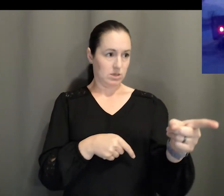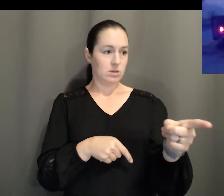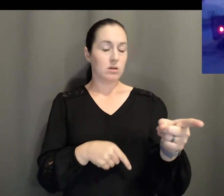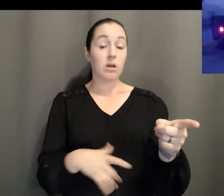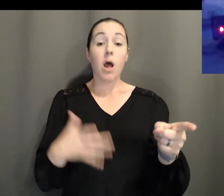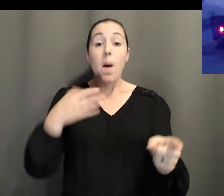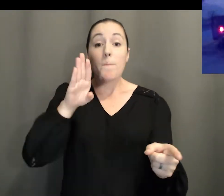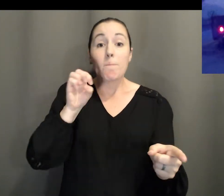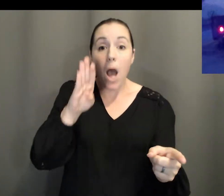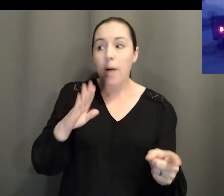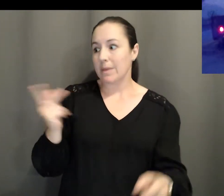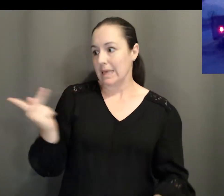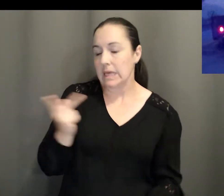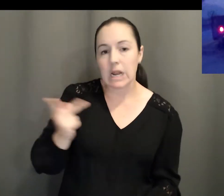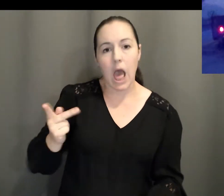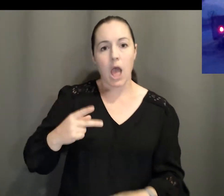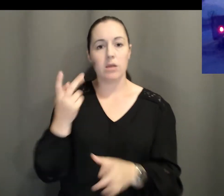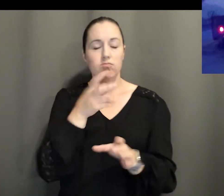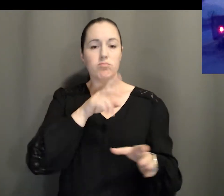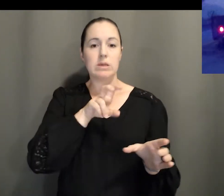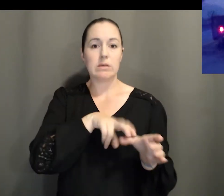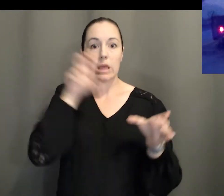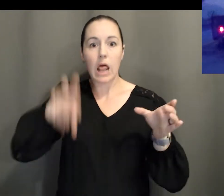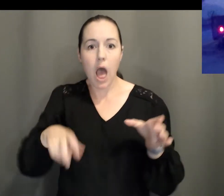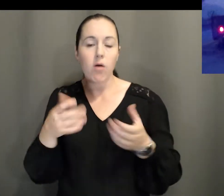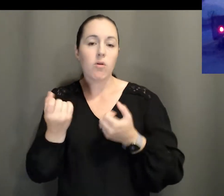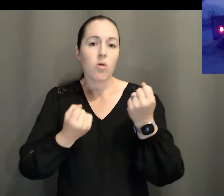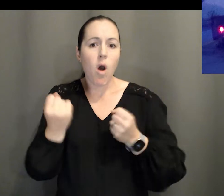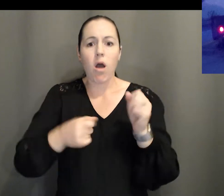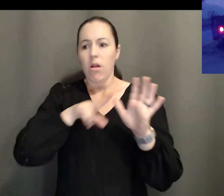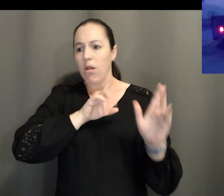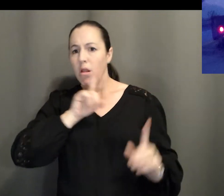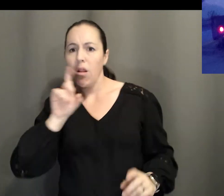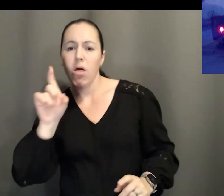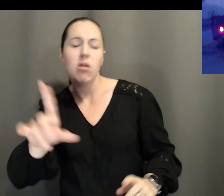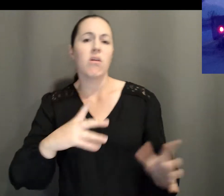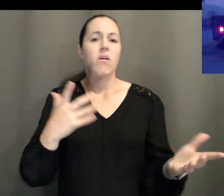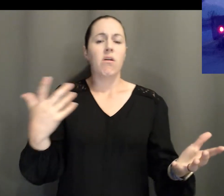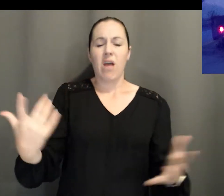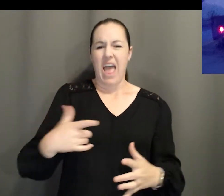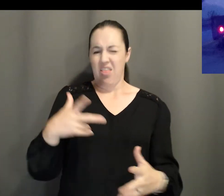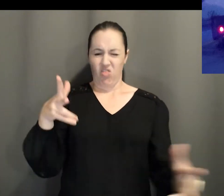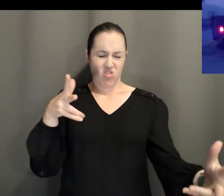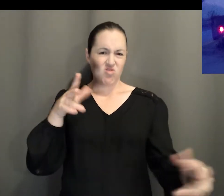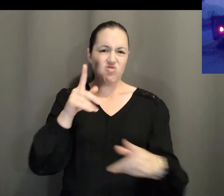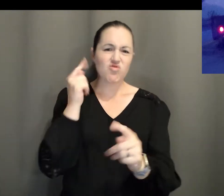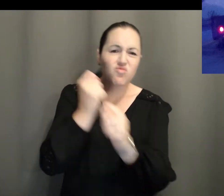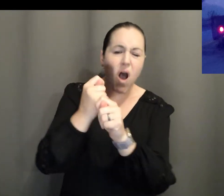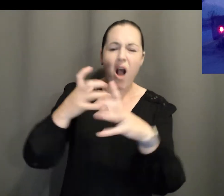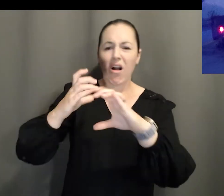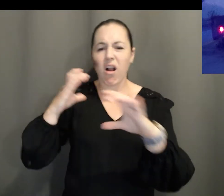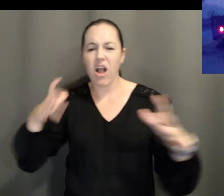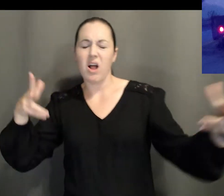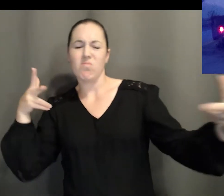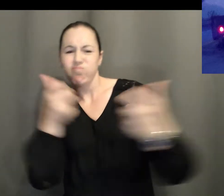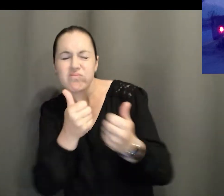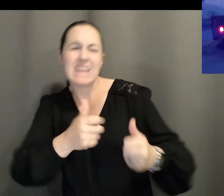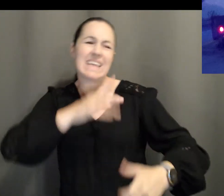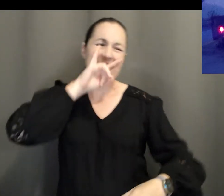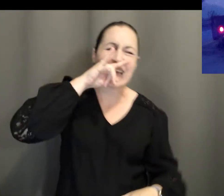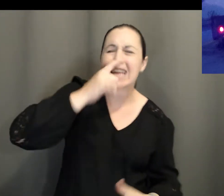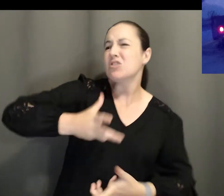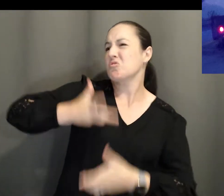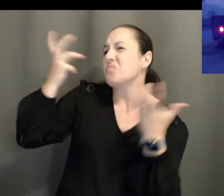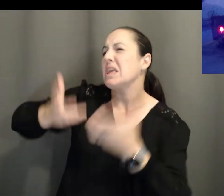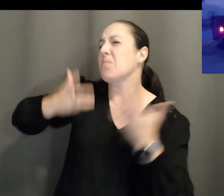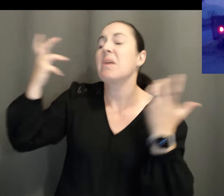accident. We pull over. It was right in front of us. And Bob and I get out and we start running over to the accident truck that's just absolutely smashed